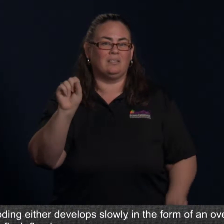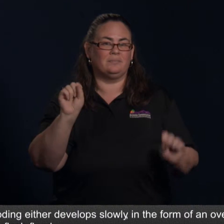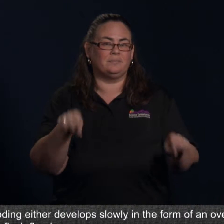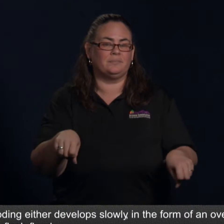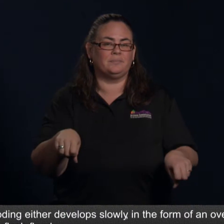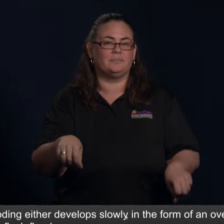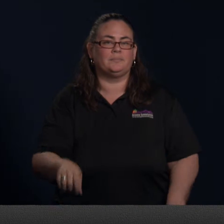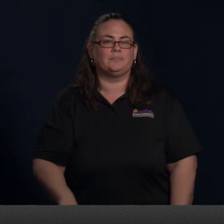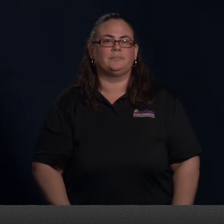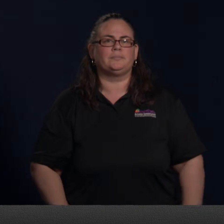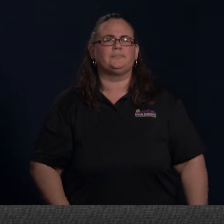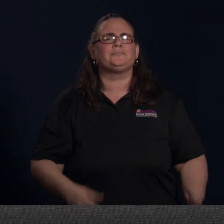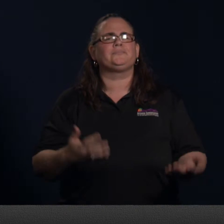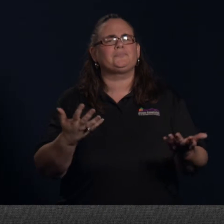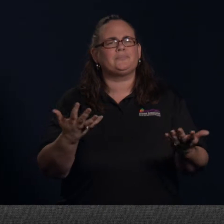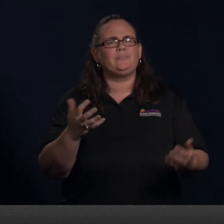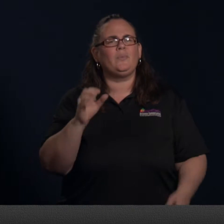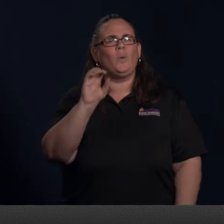flood.